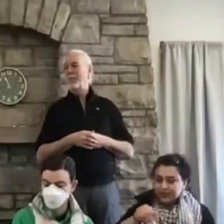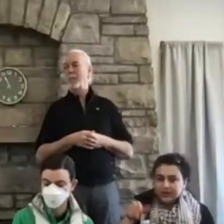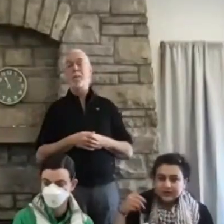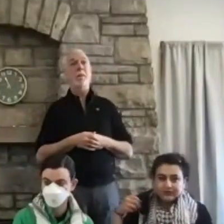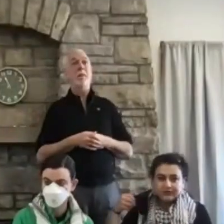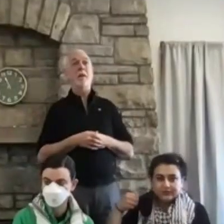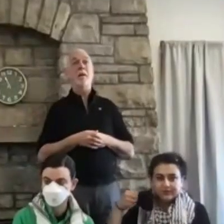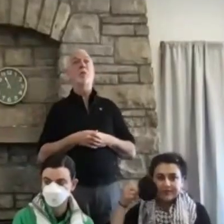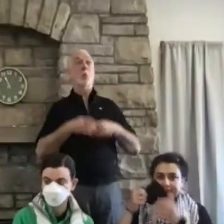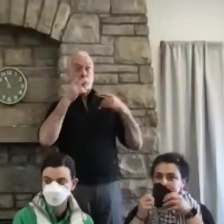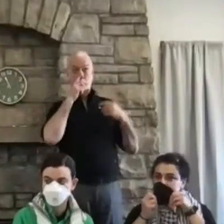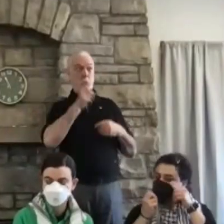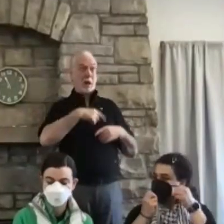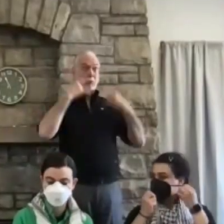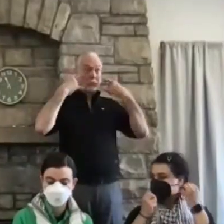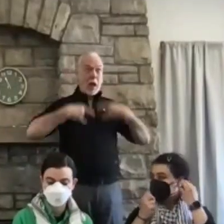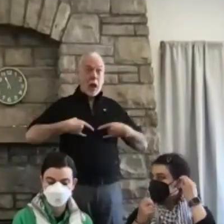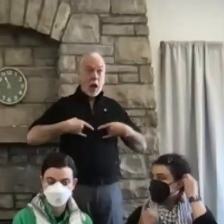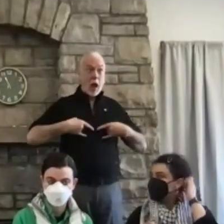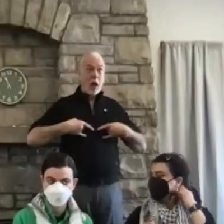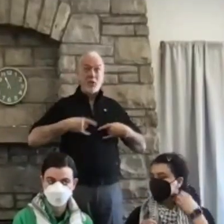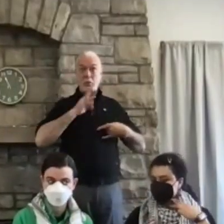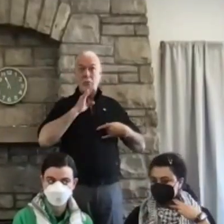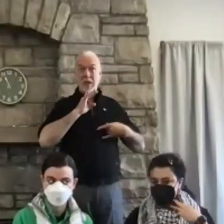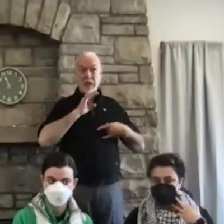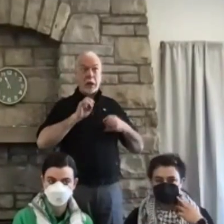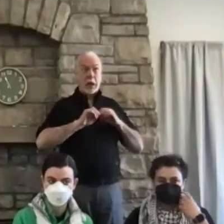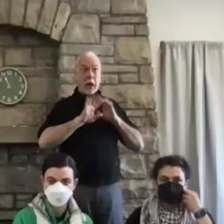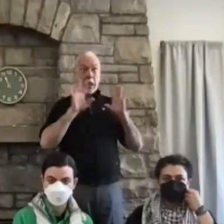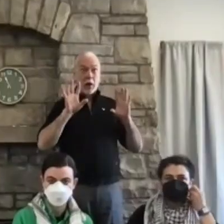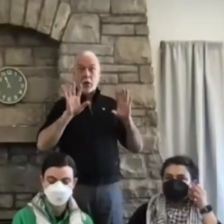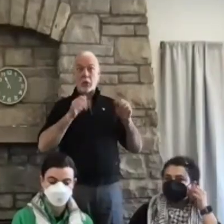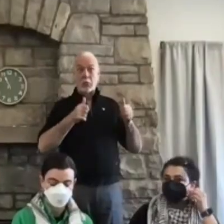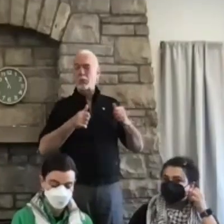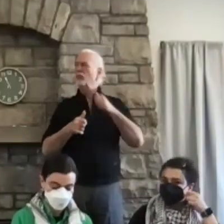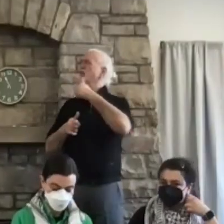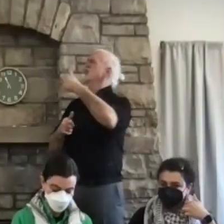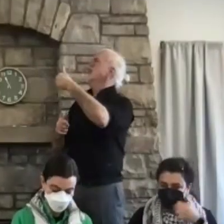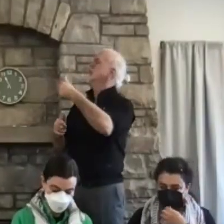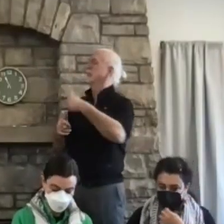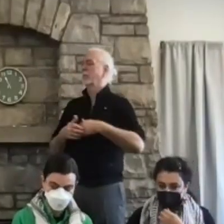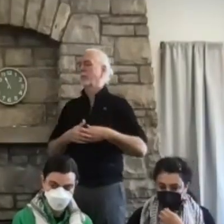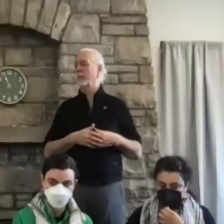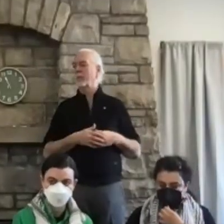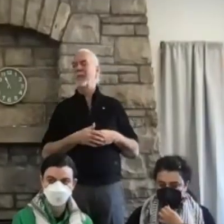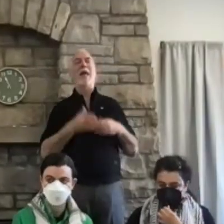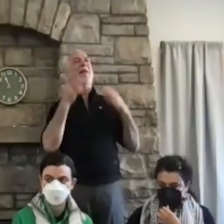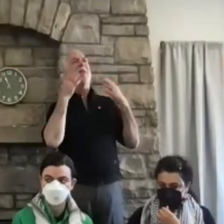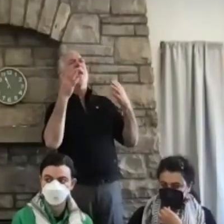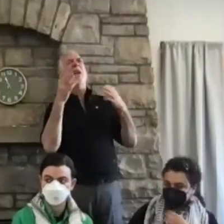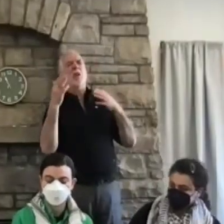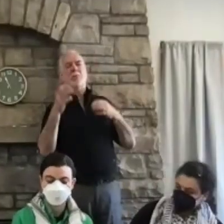Is it okay if he takes his mask off for speaking clarity purposes? Sure. Yeah. Thank you,